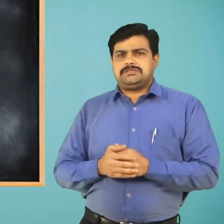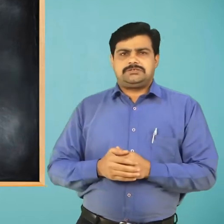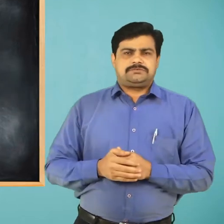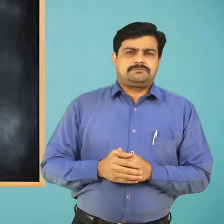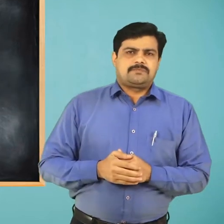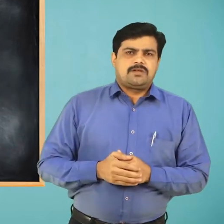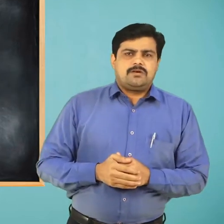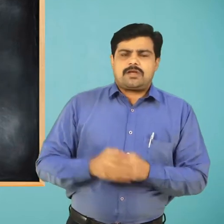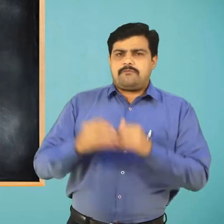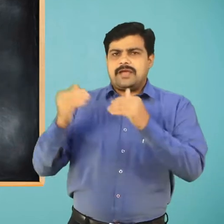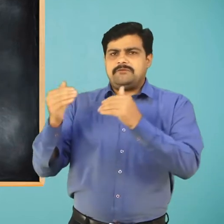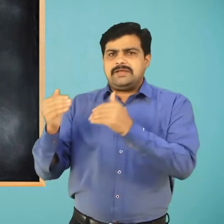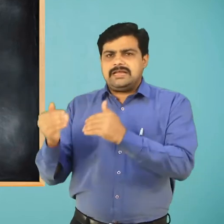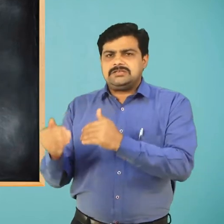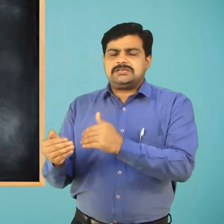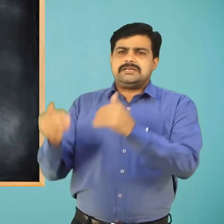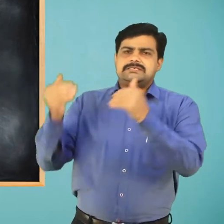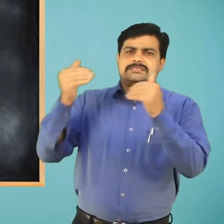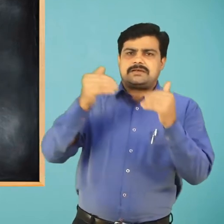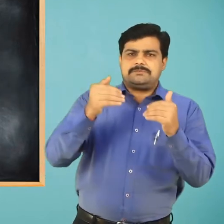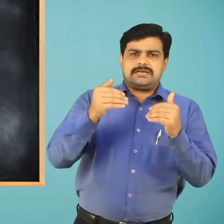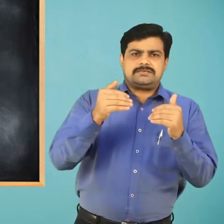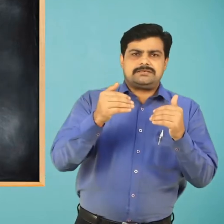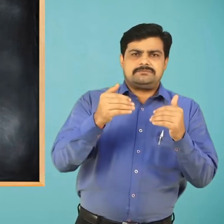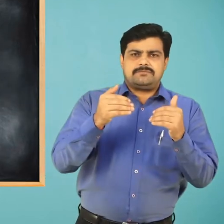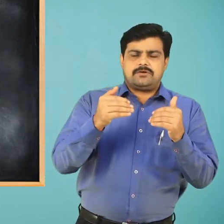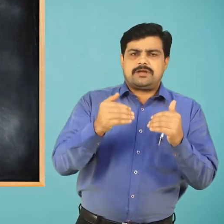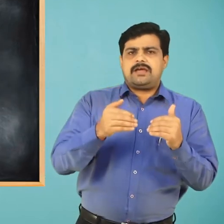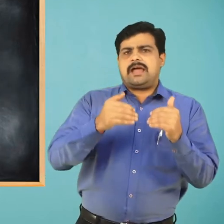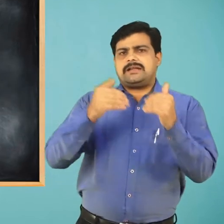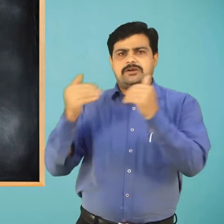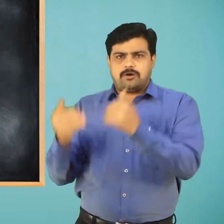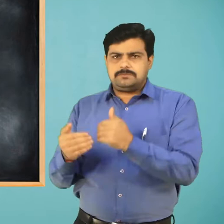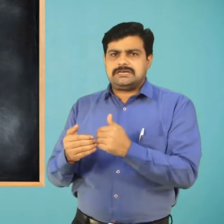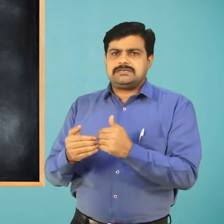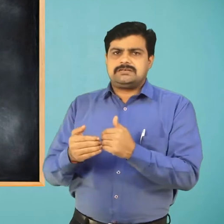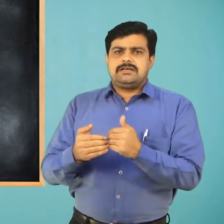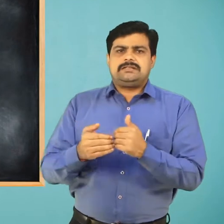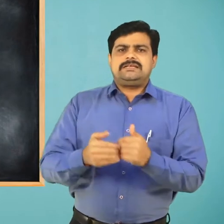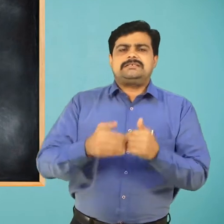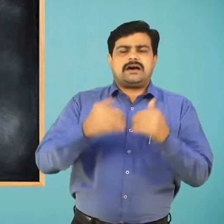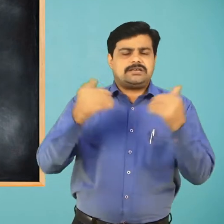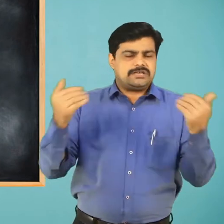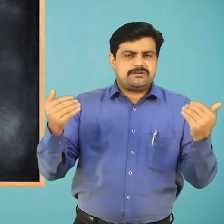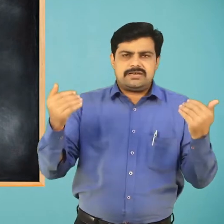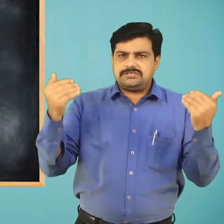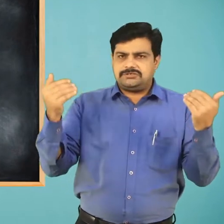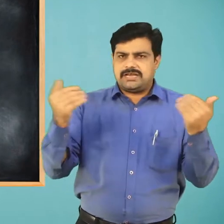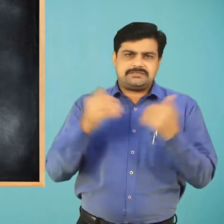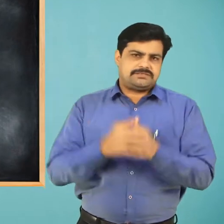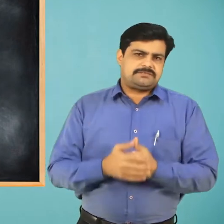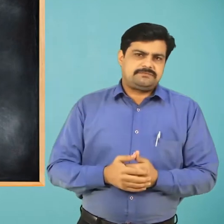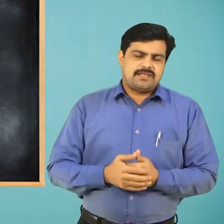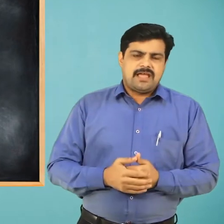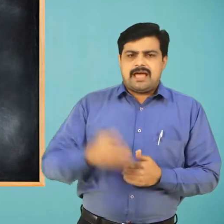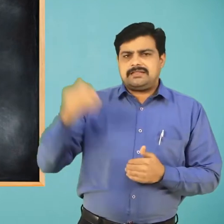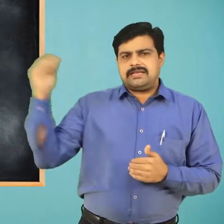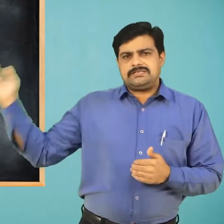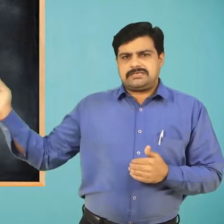change. Okay, when we interchange the subject, okay, and the object, these are generally changed. And there is a